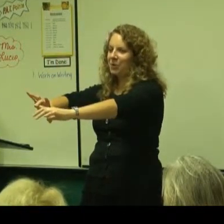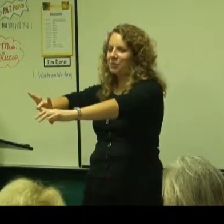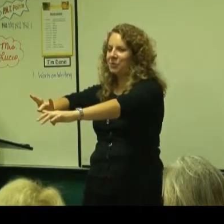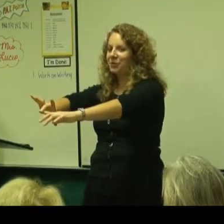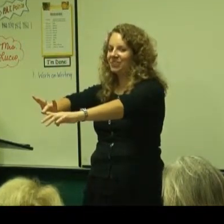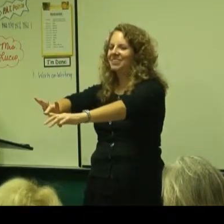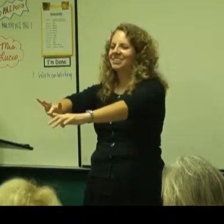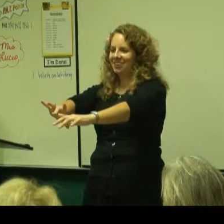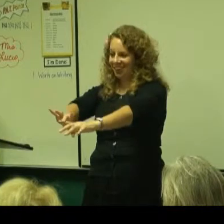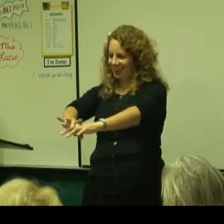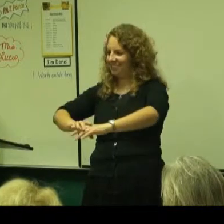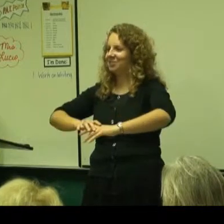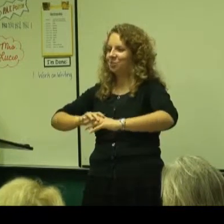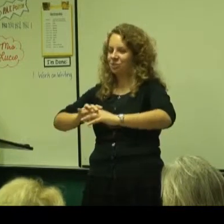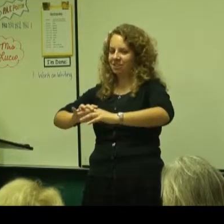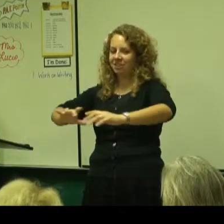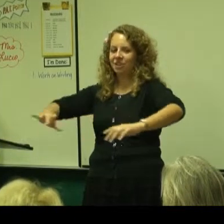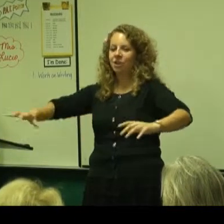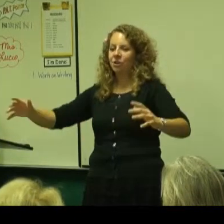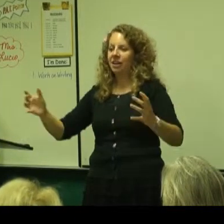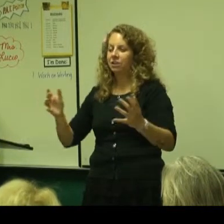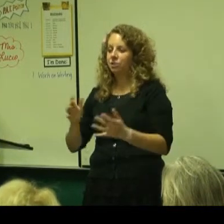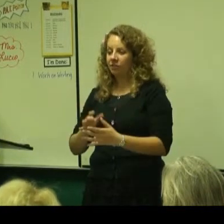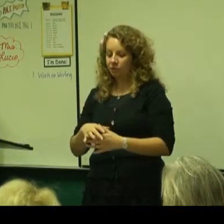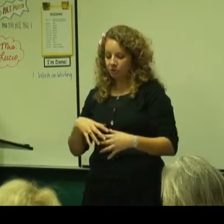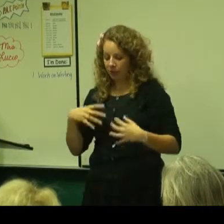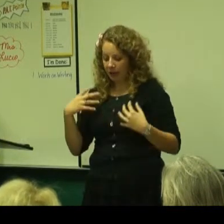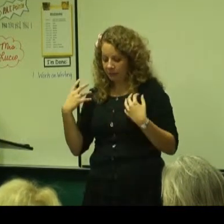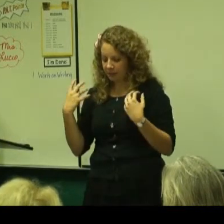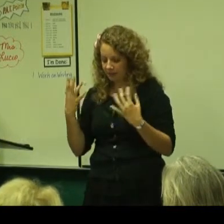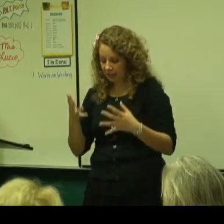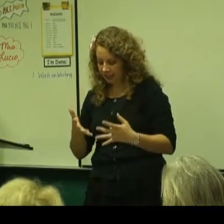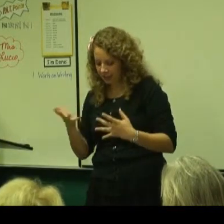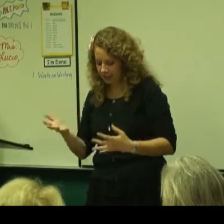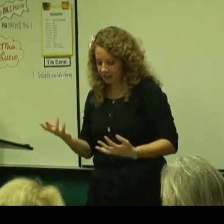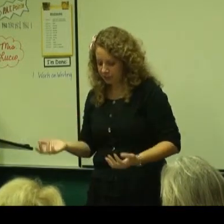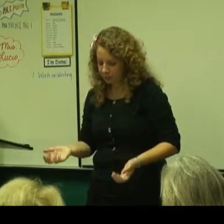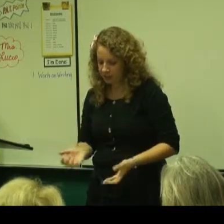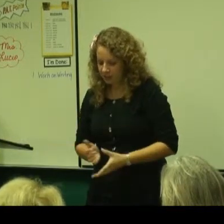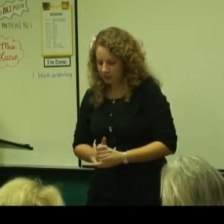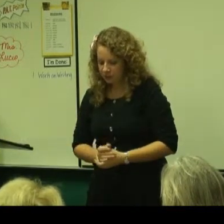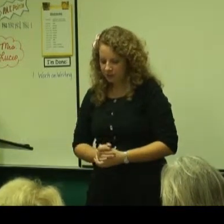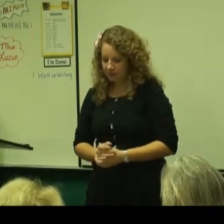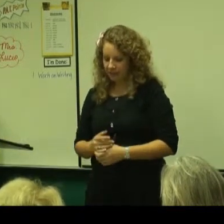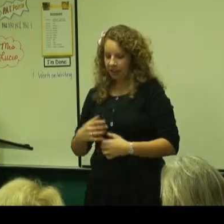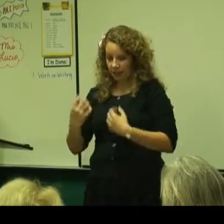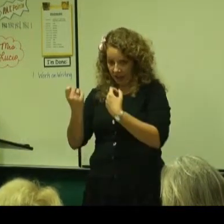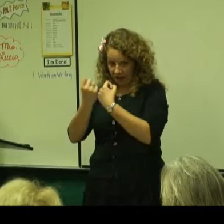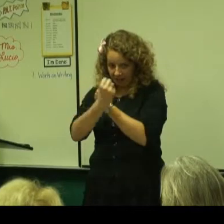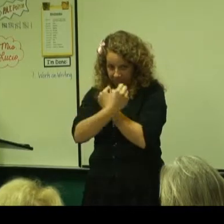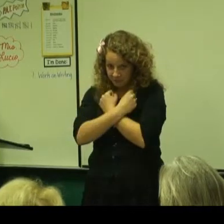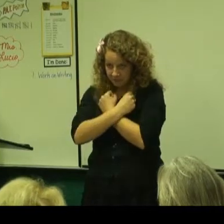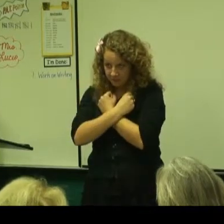Who? God. So Jesus. Okay, so I would clarify in this one. So I would say love,